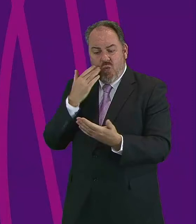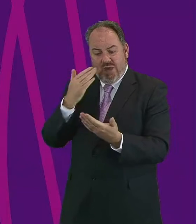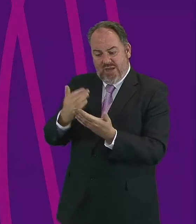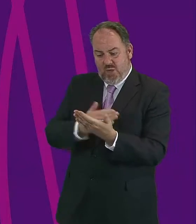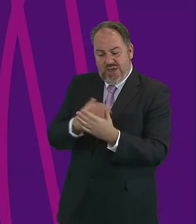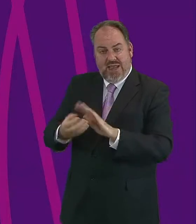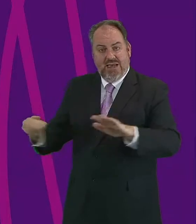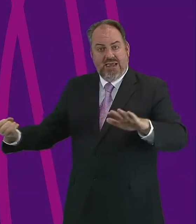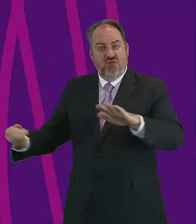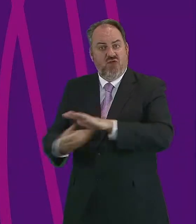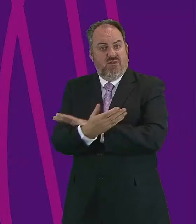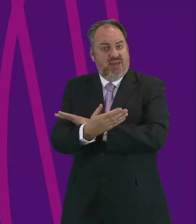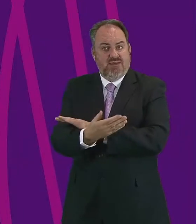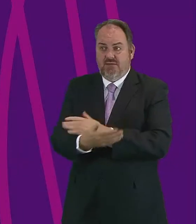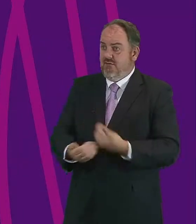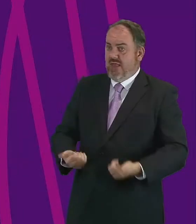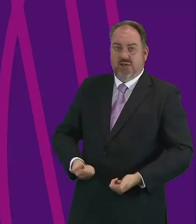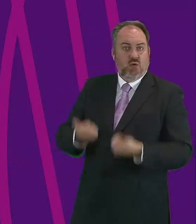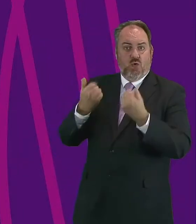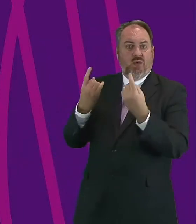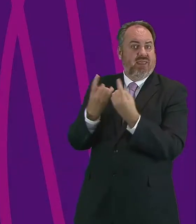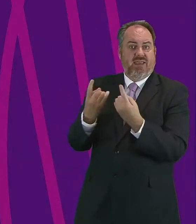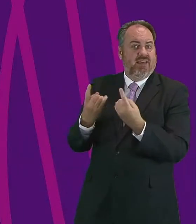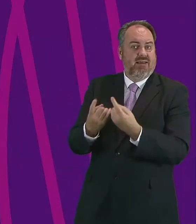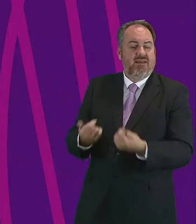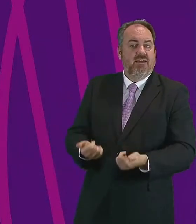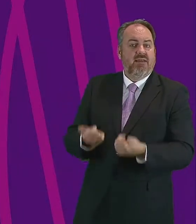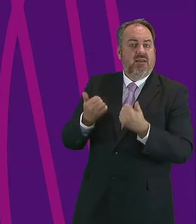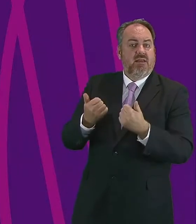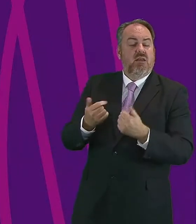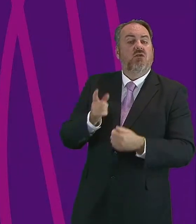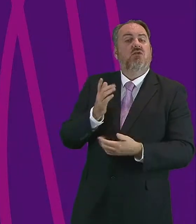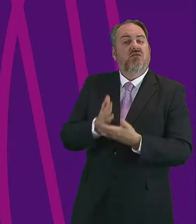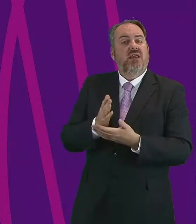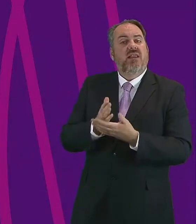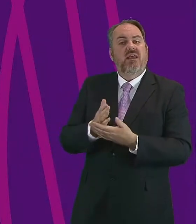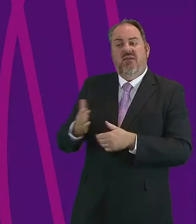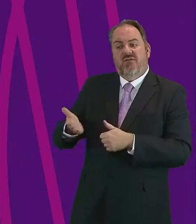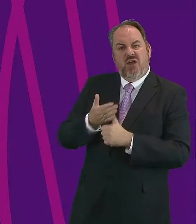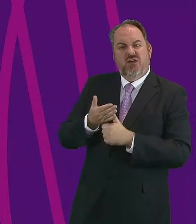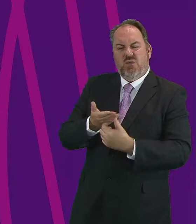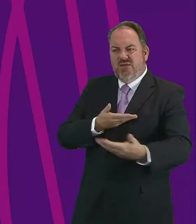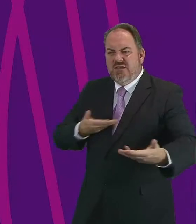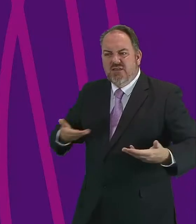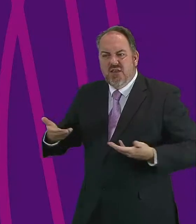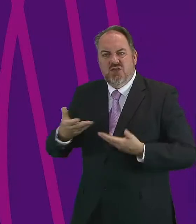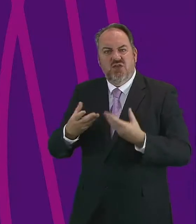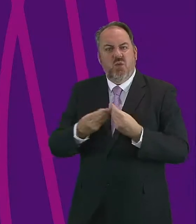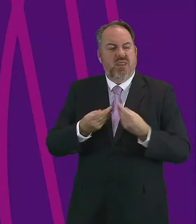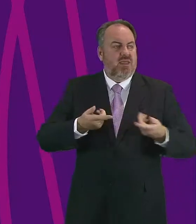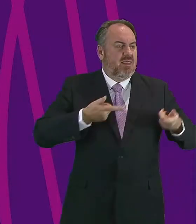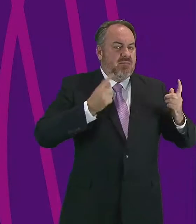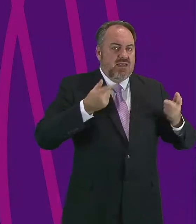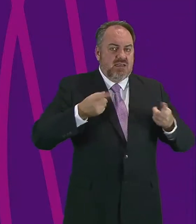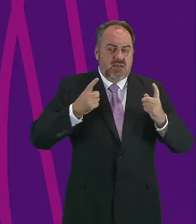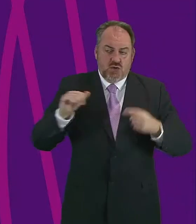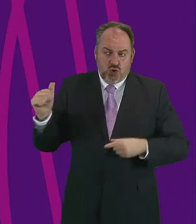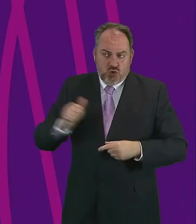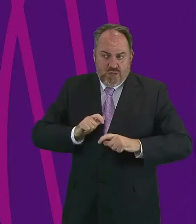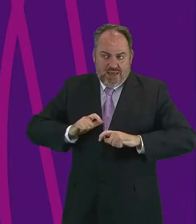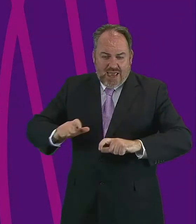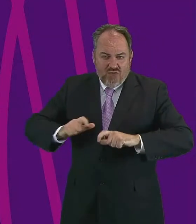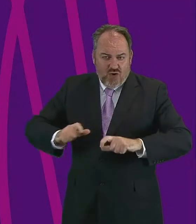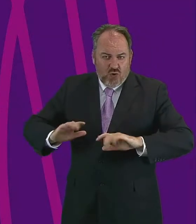better. And then there is a discussion after officials with ministers as to whether the recommendations to continue or not to